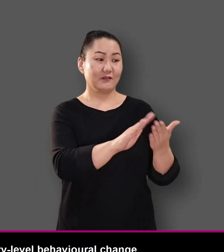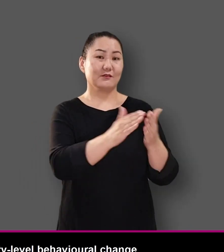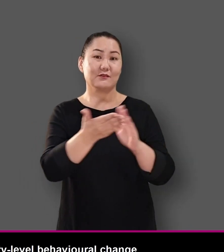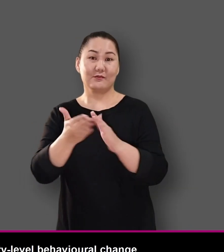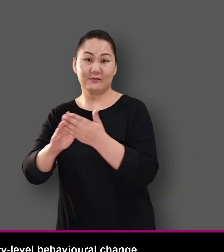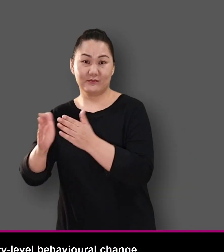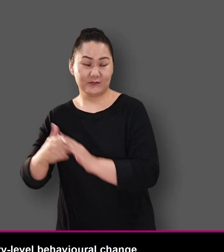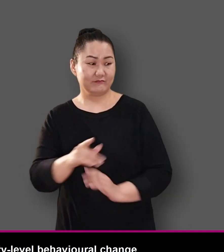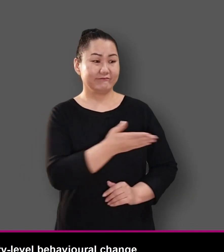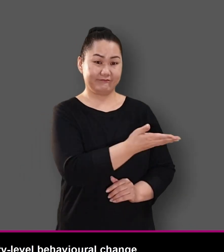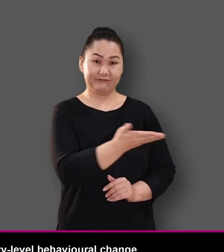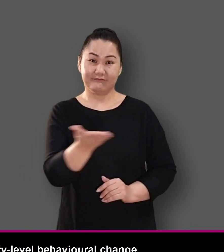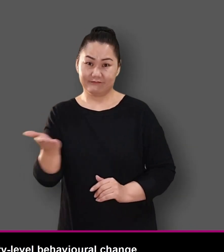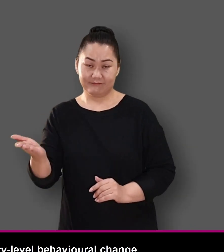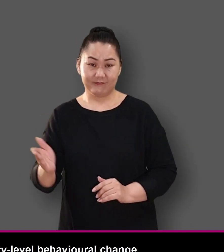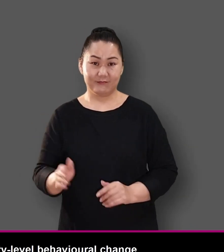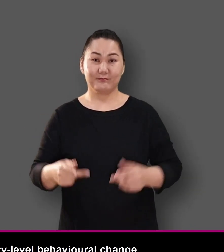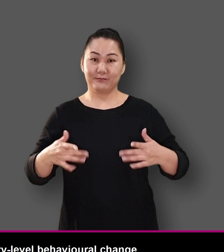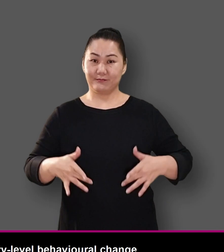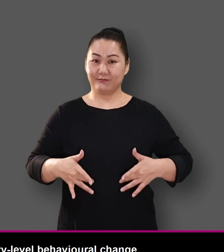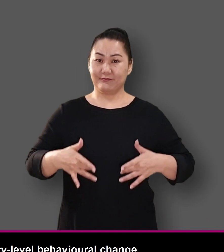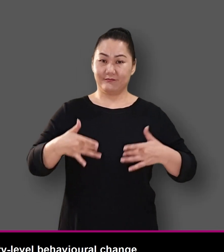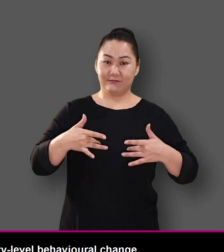Fostering a community-level behavioral change.